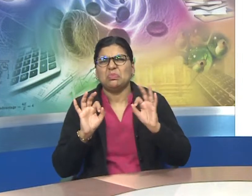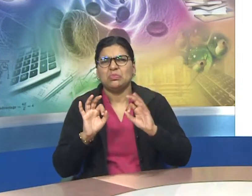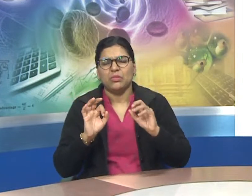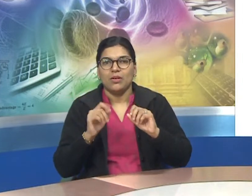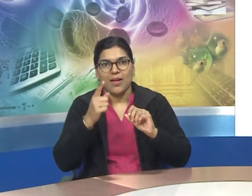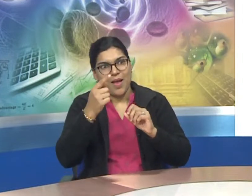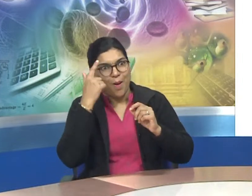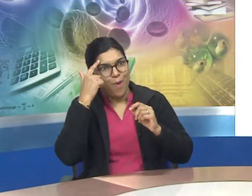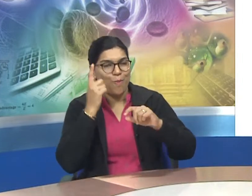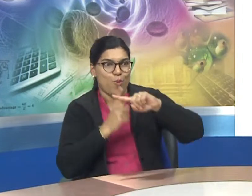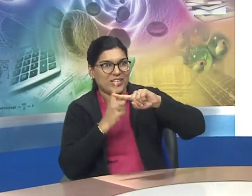Drawbacks.